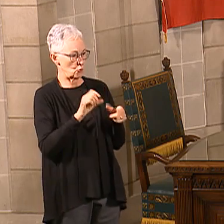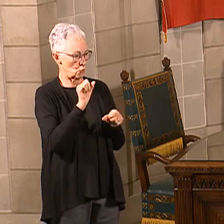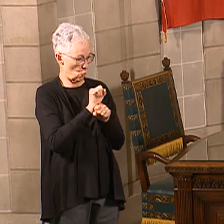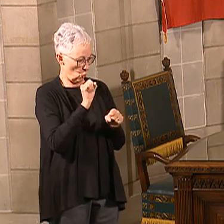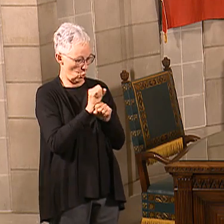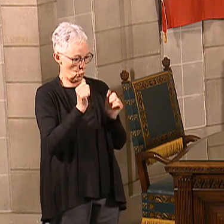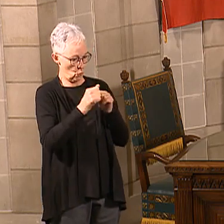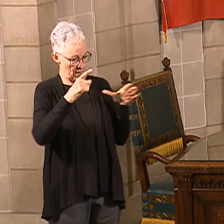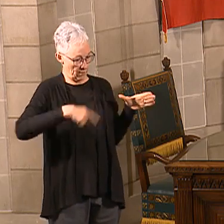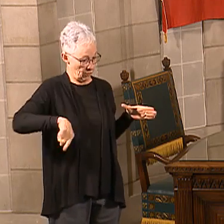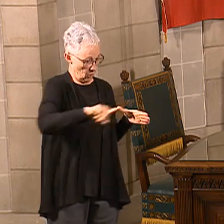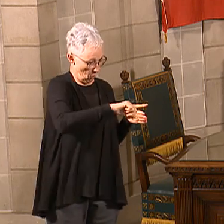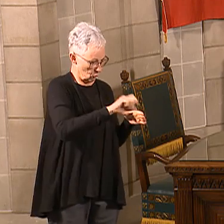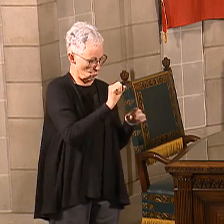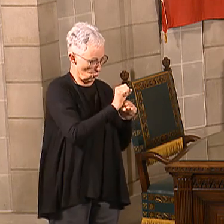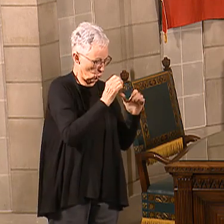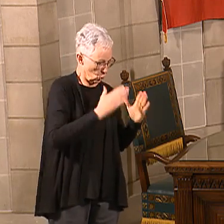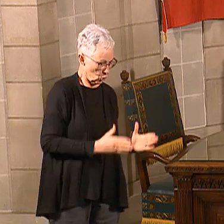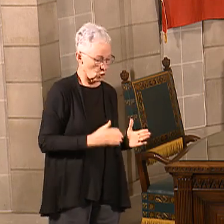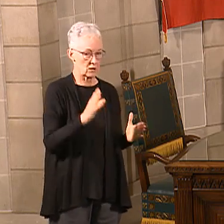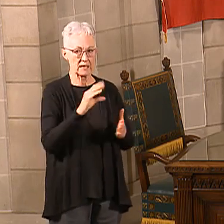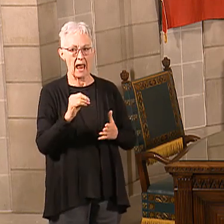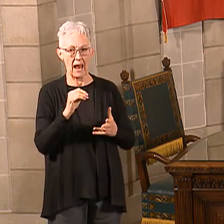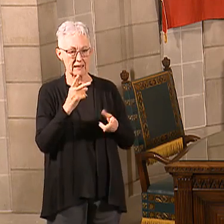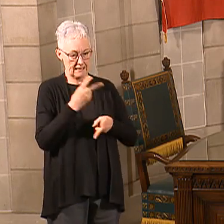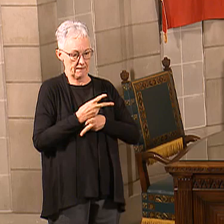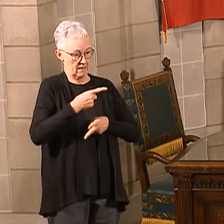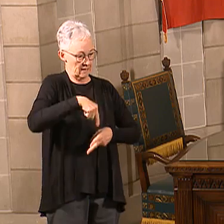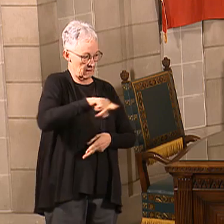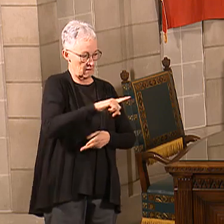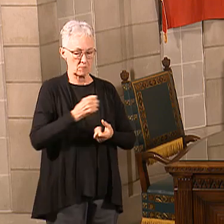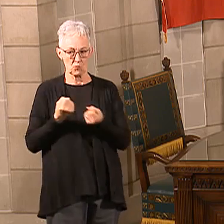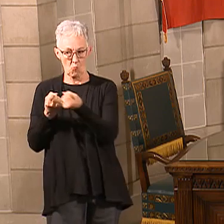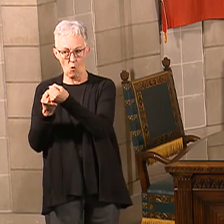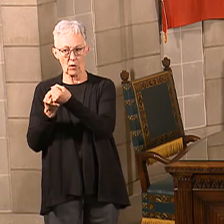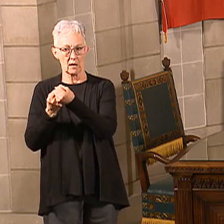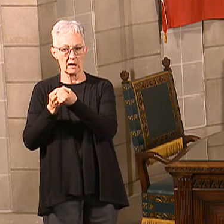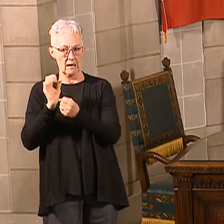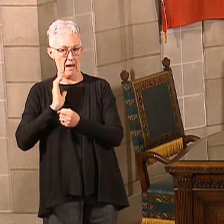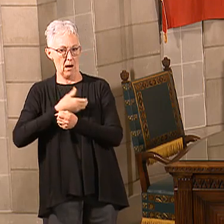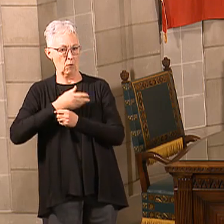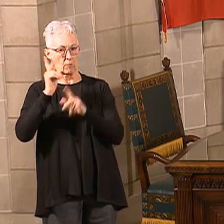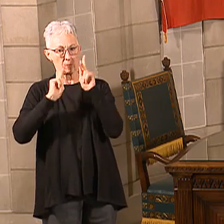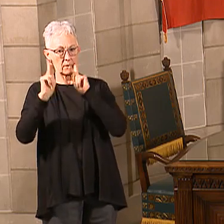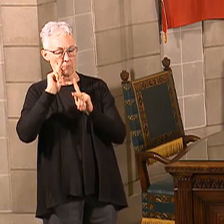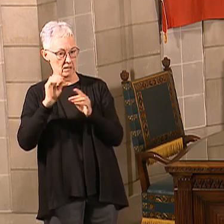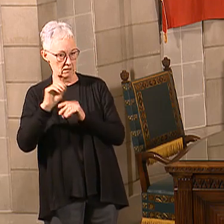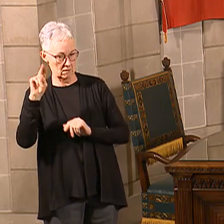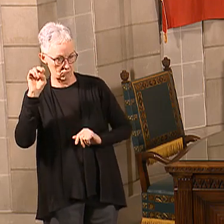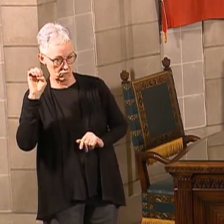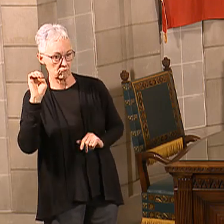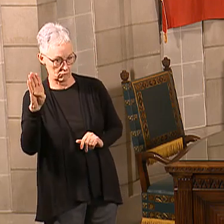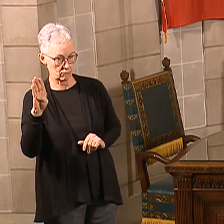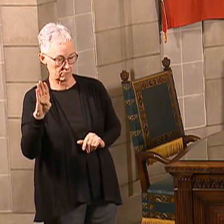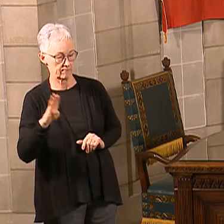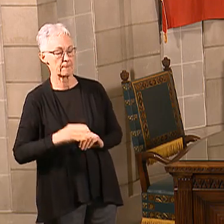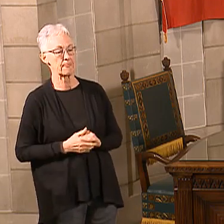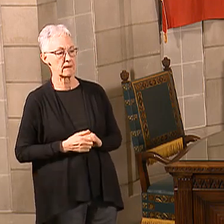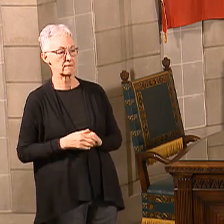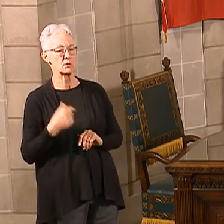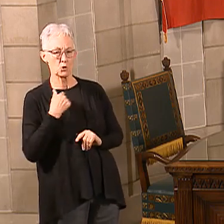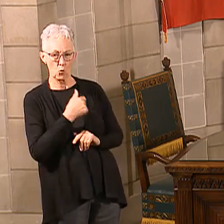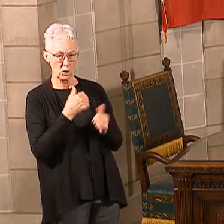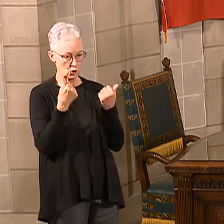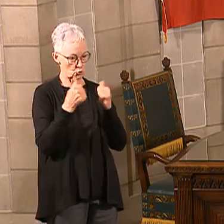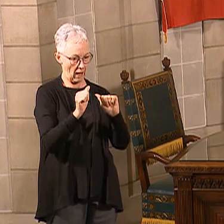public, and meeting our mission. And so all of that effort is being brought to bear in the hopes of really striking the right